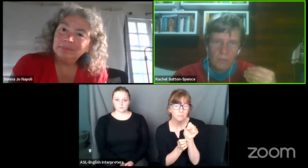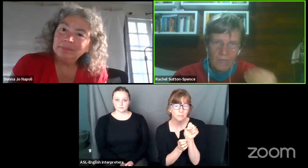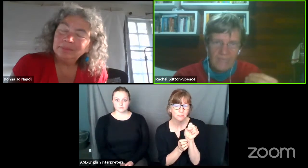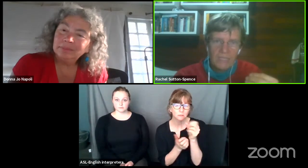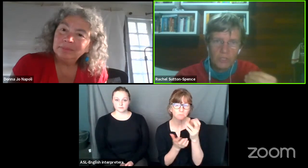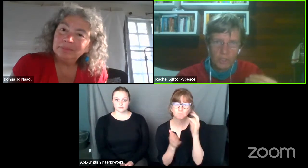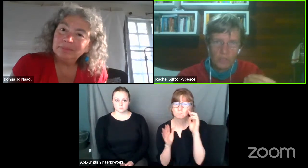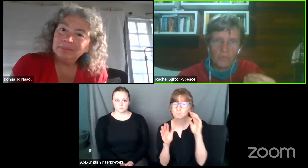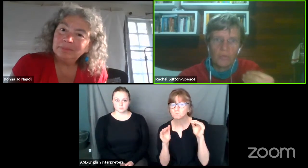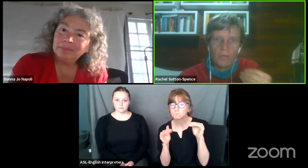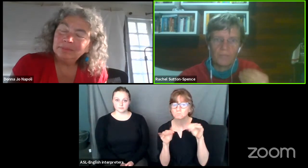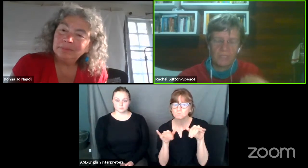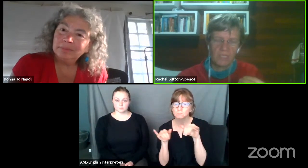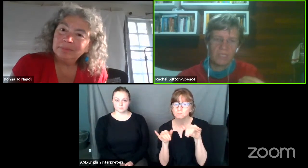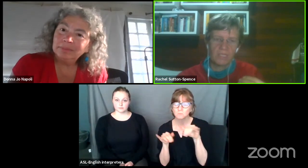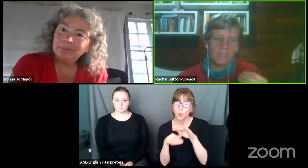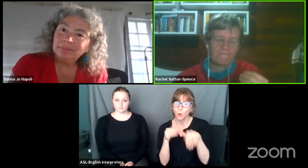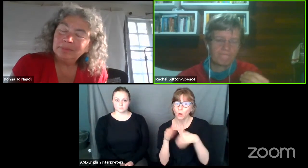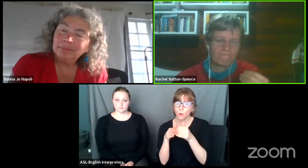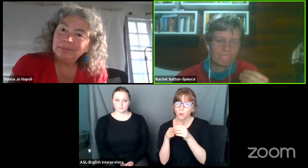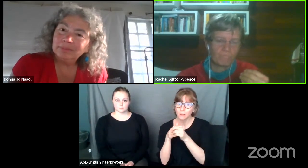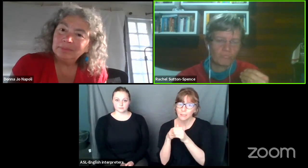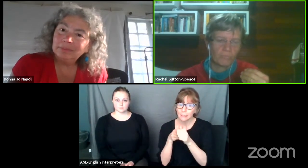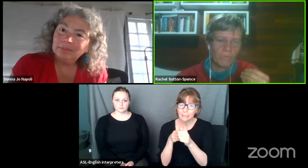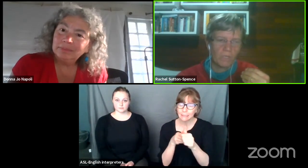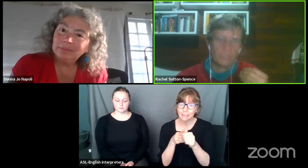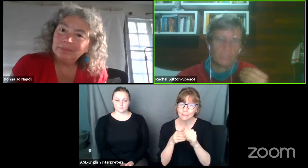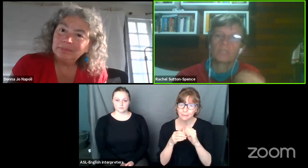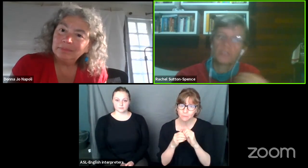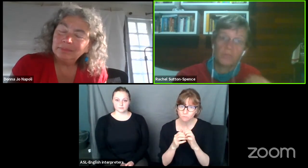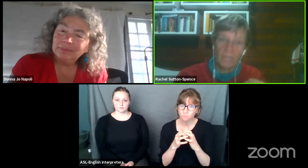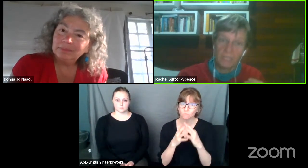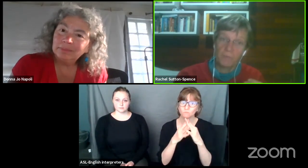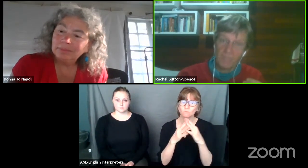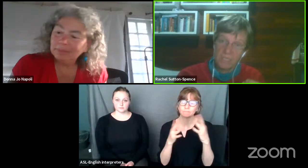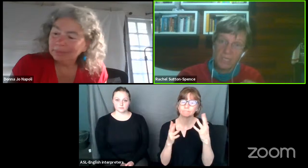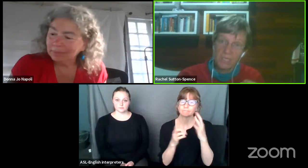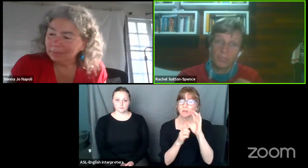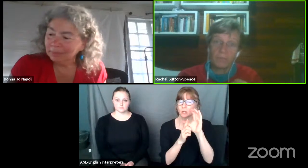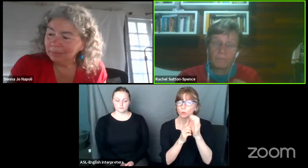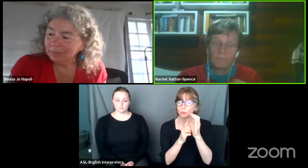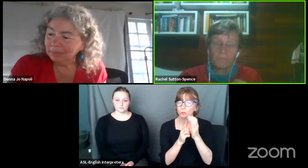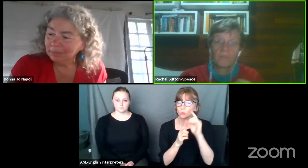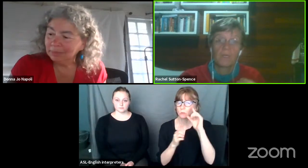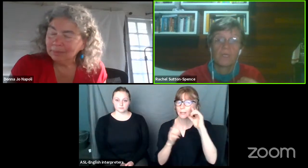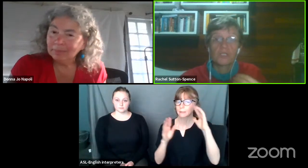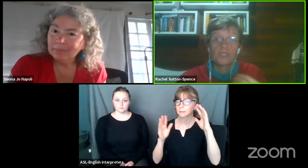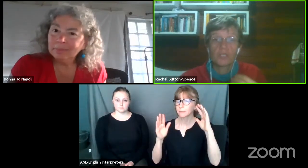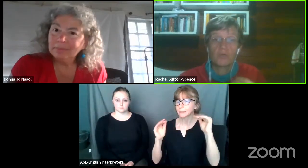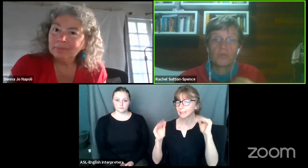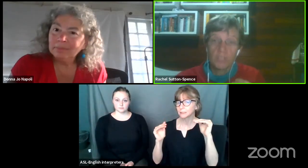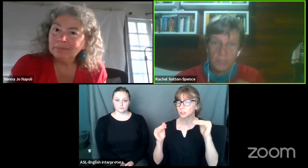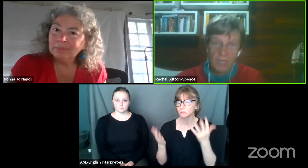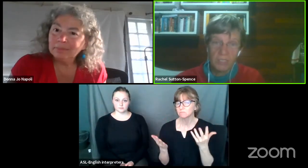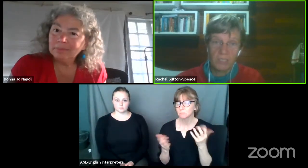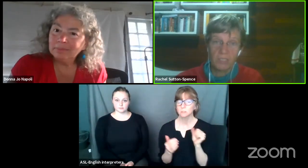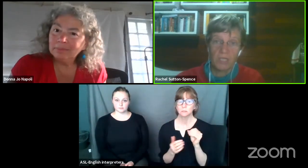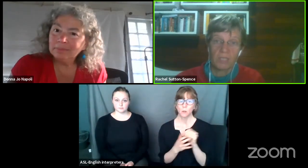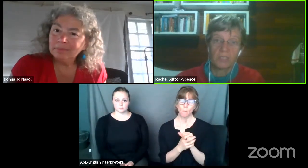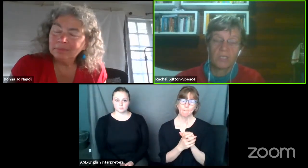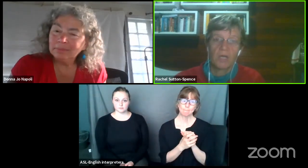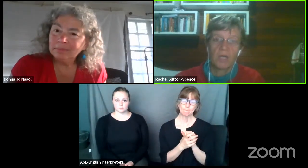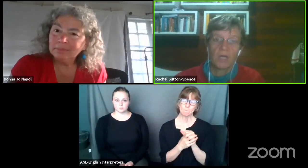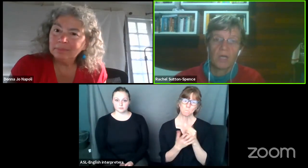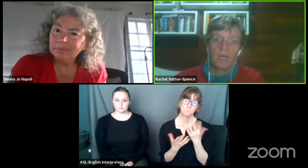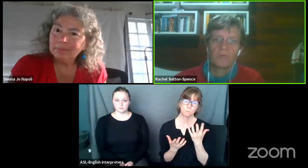that lead to a particular cultural expectation. So to that